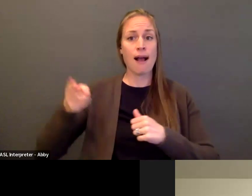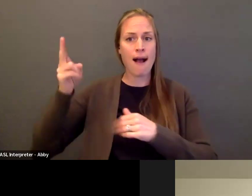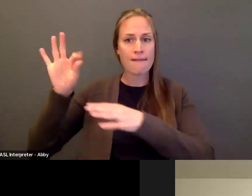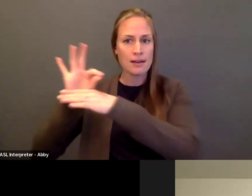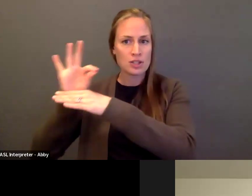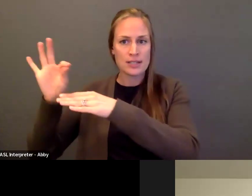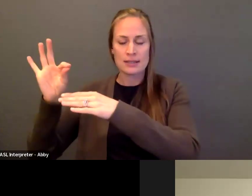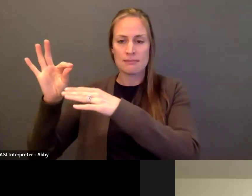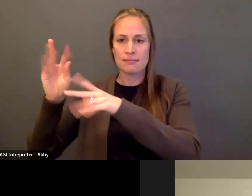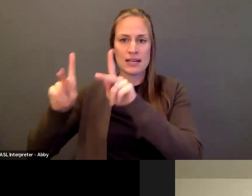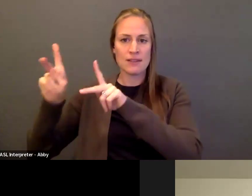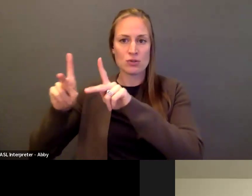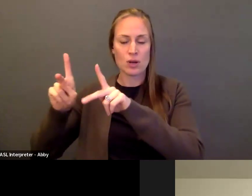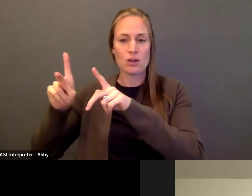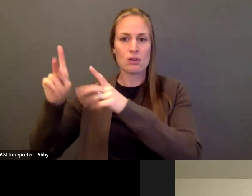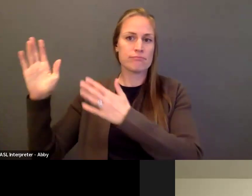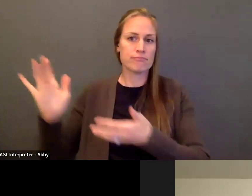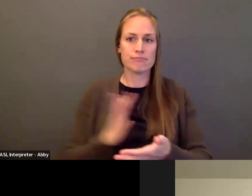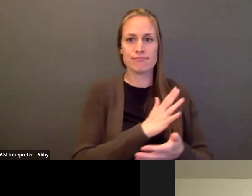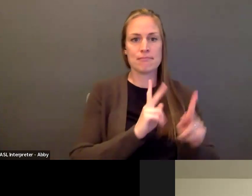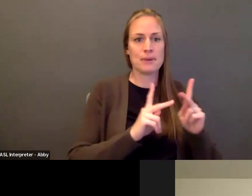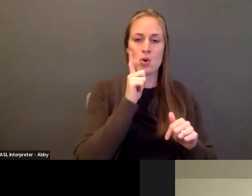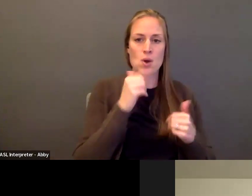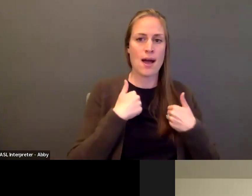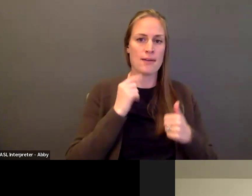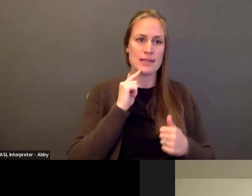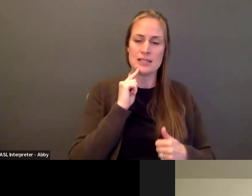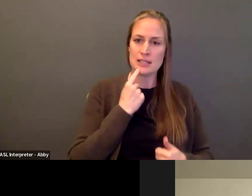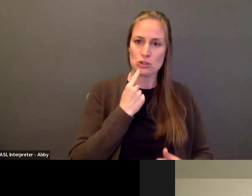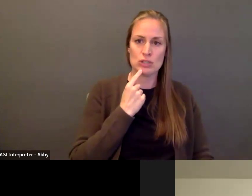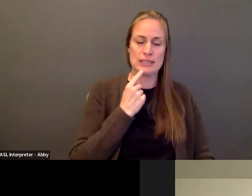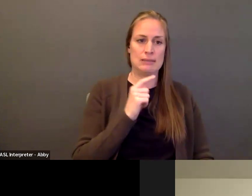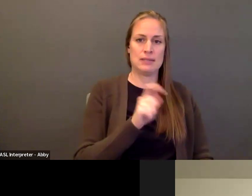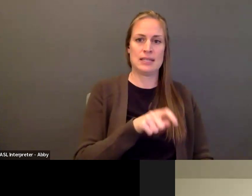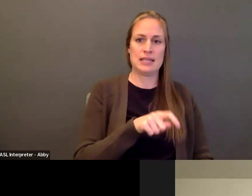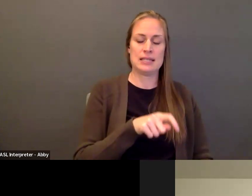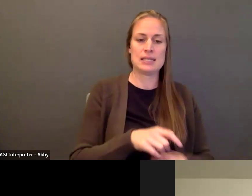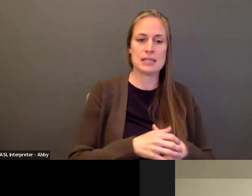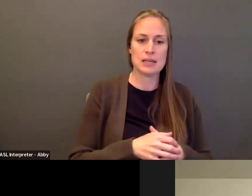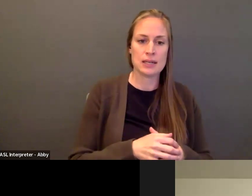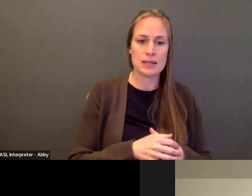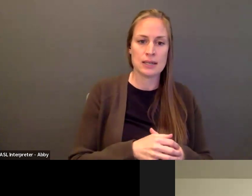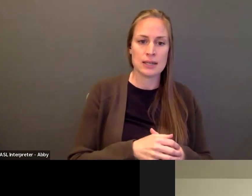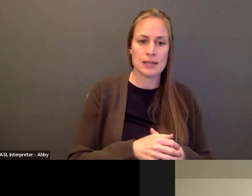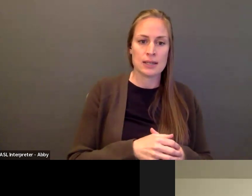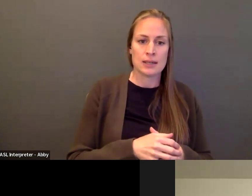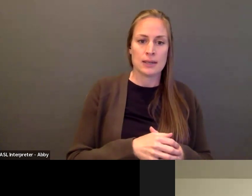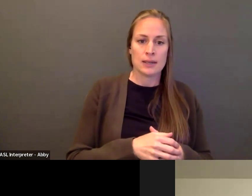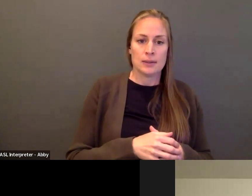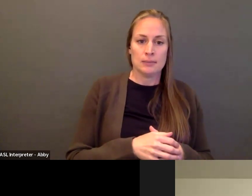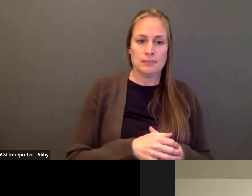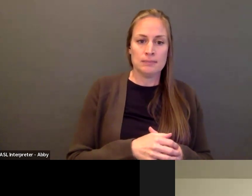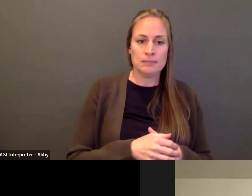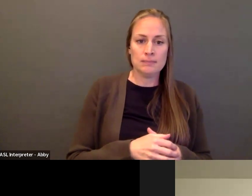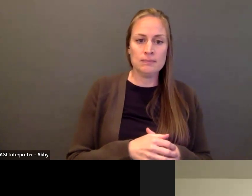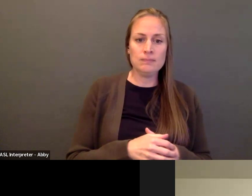have people with extreme profound needs. And so yes, typically, thankfully, our local law enforcement are pretty understanding